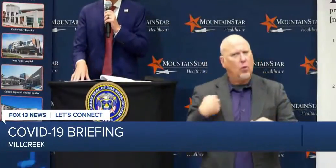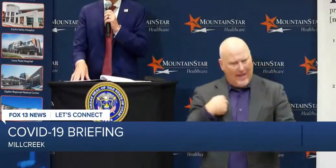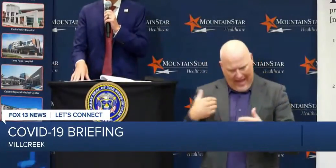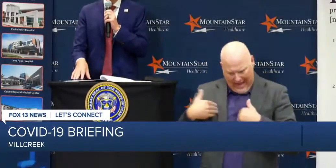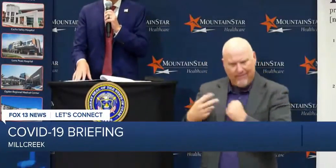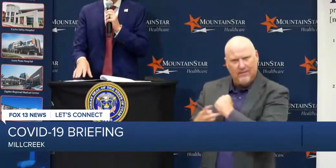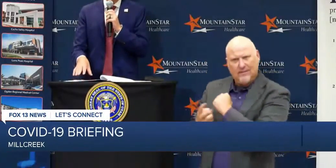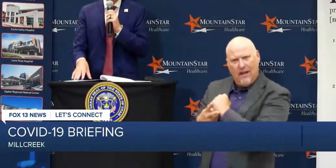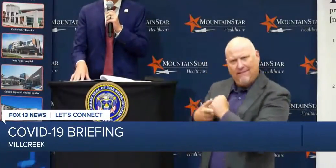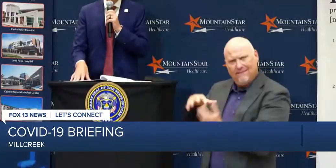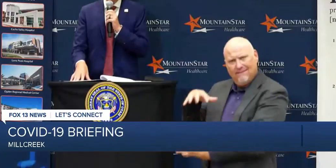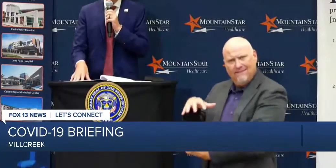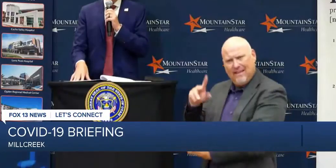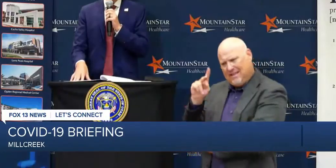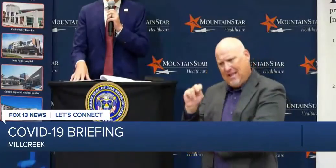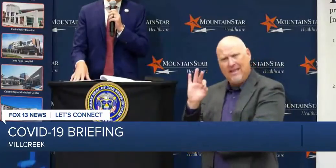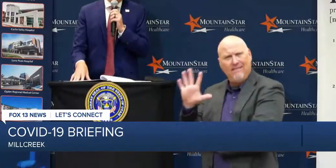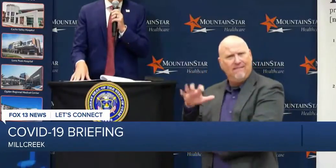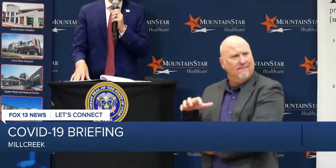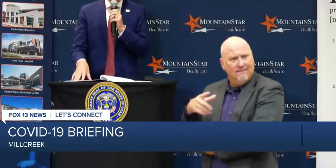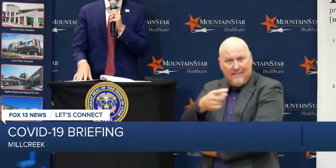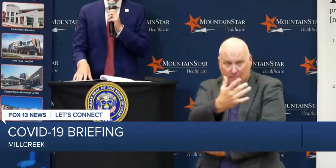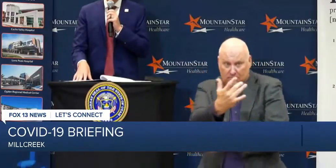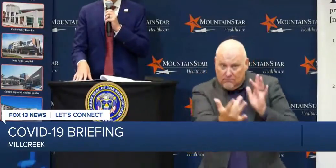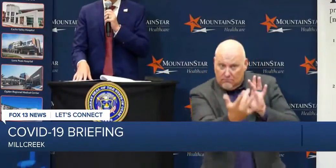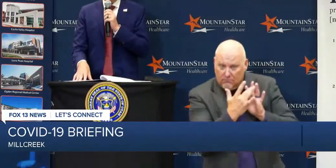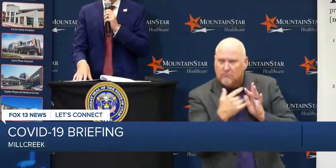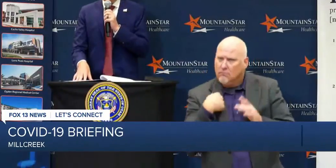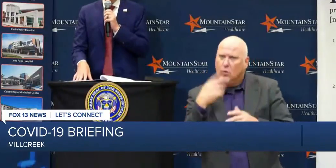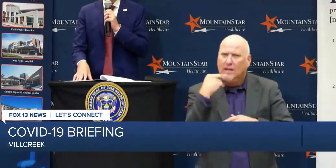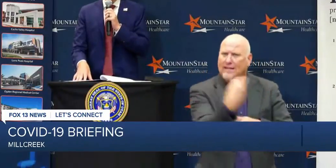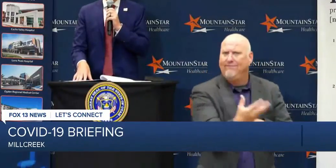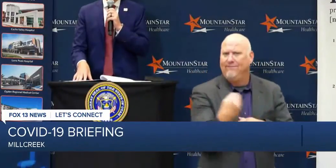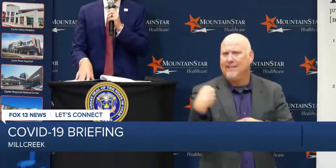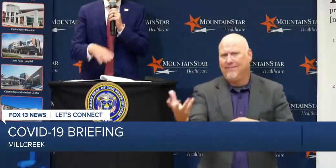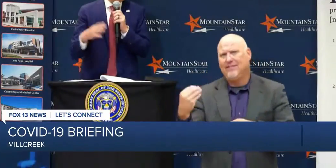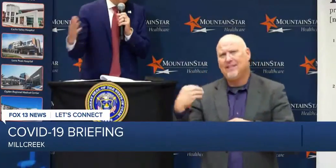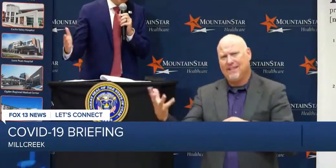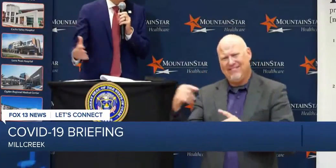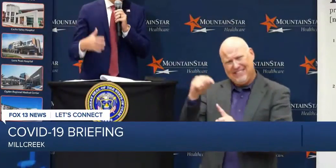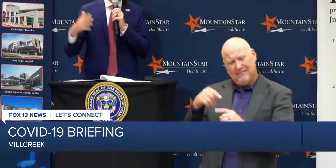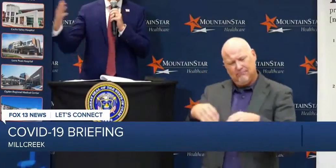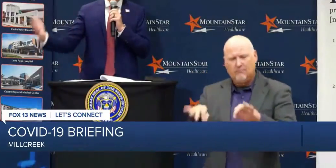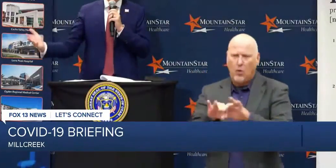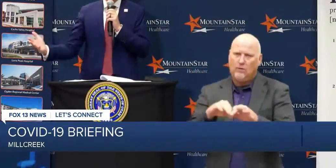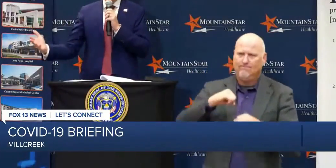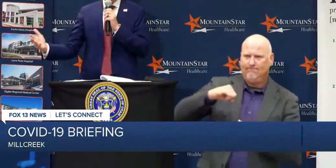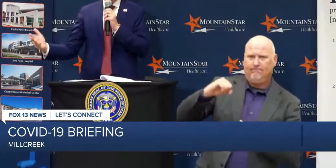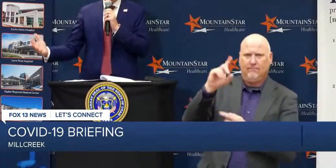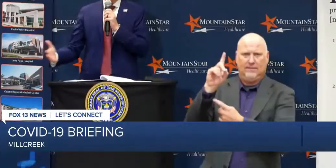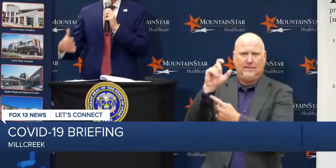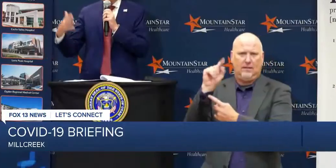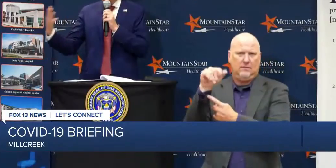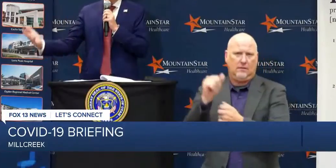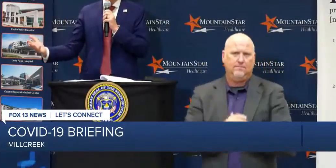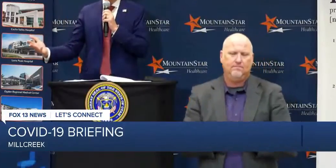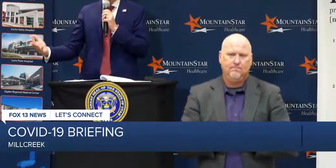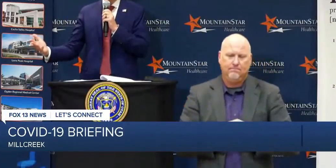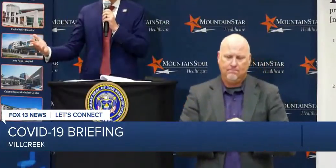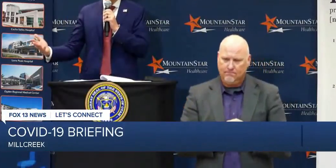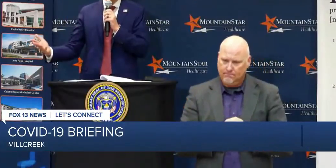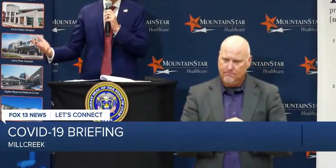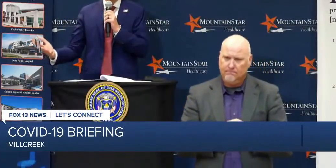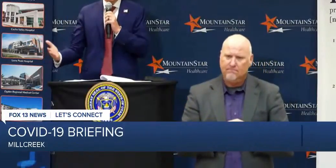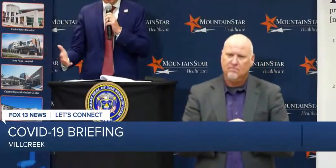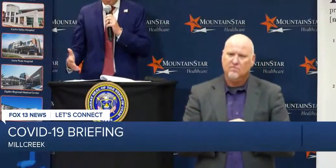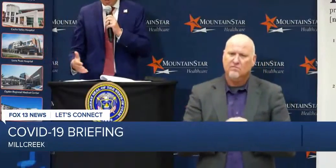have available at no cost to them a KN95 mask. We encourage parents, if you have access to high quality masks, to get those